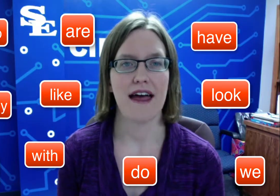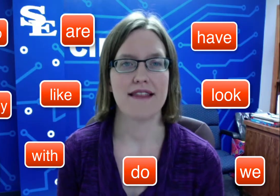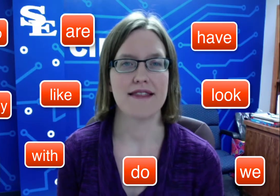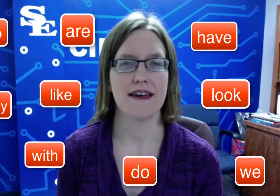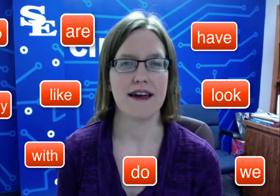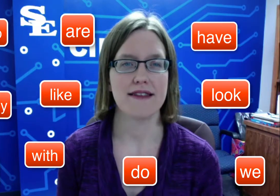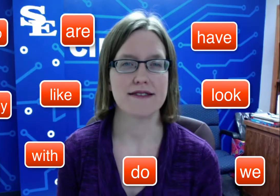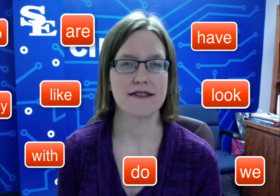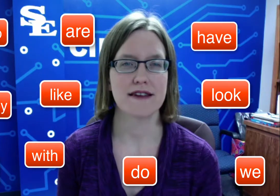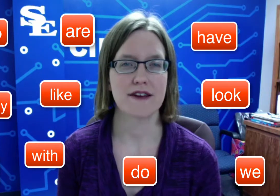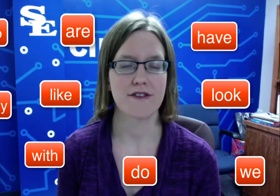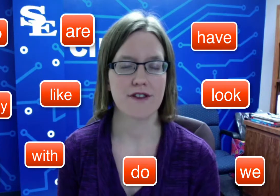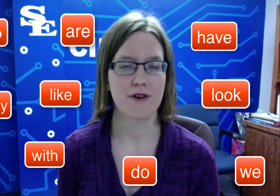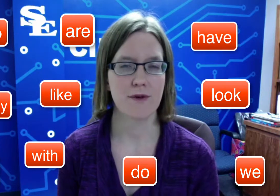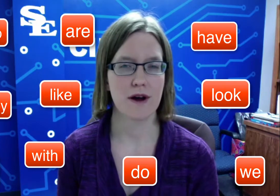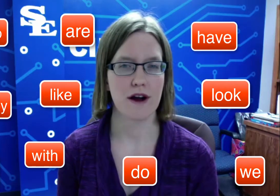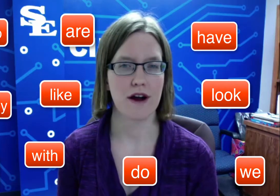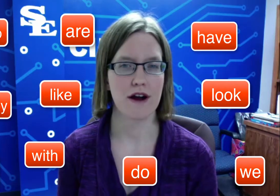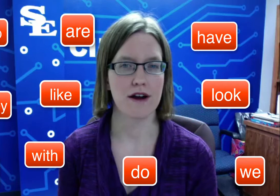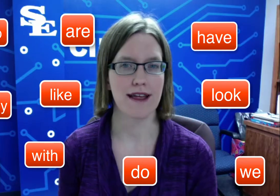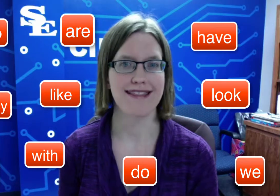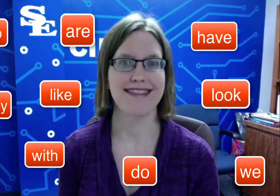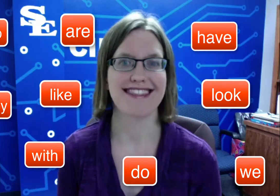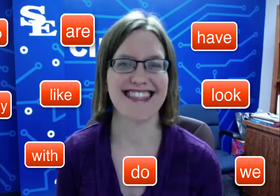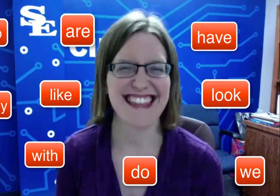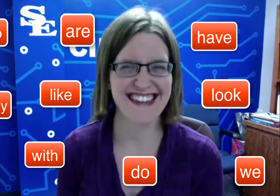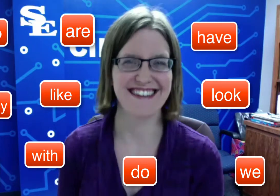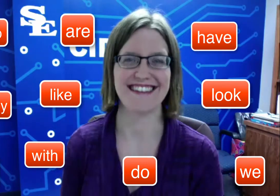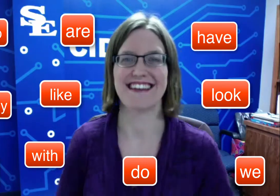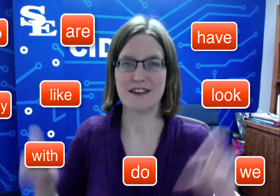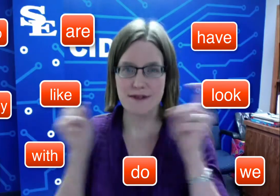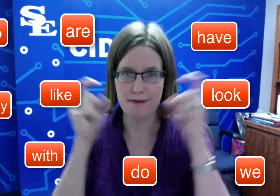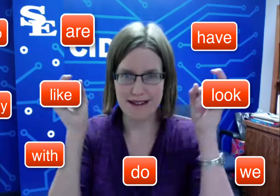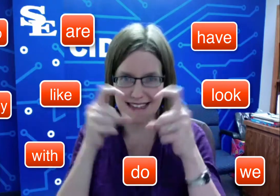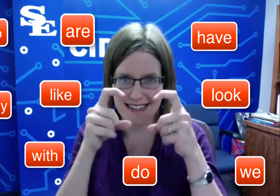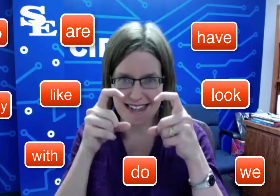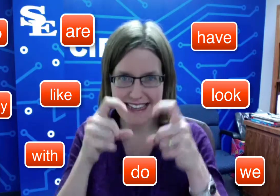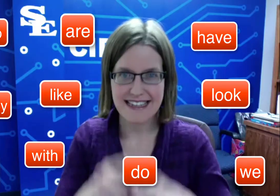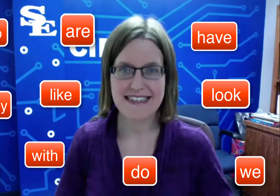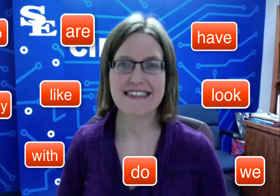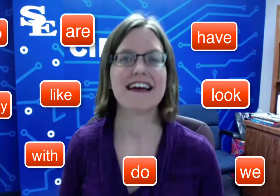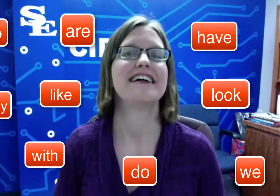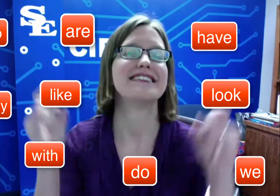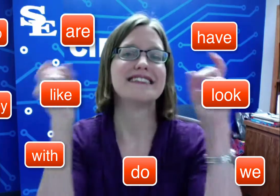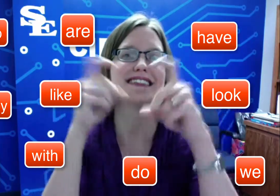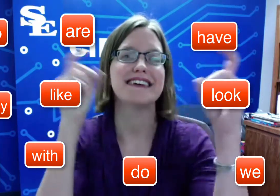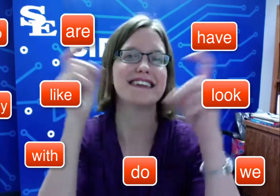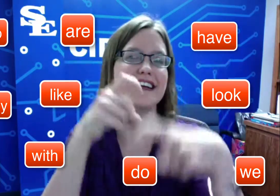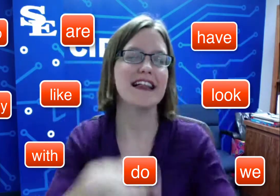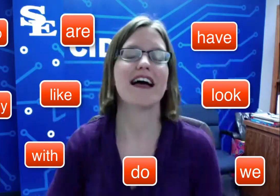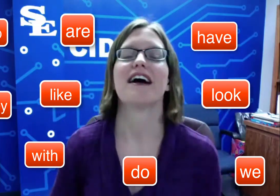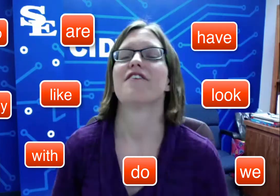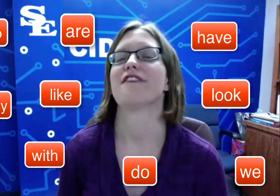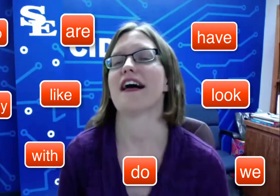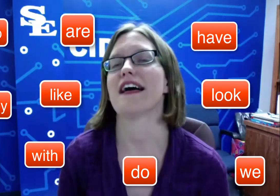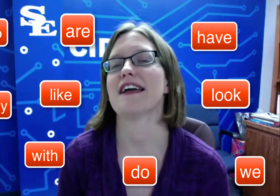Alright, let's look for the word little. You remember little? Little? Find